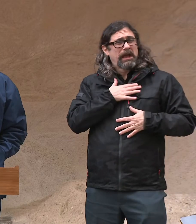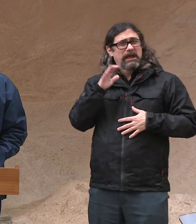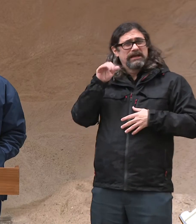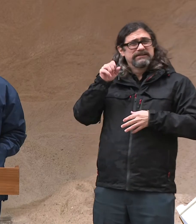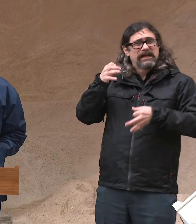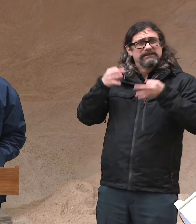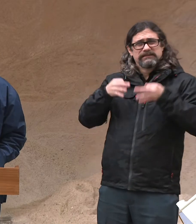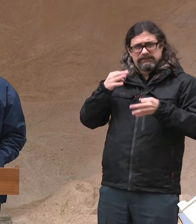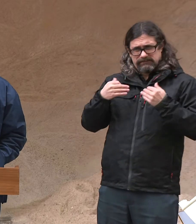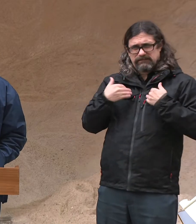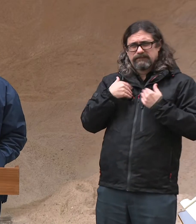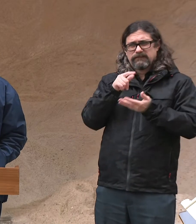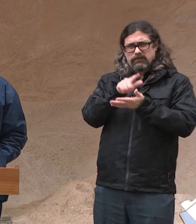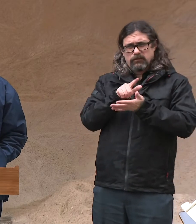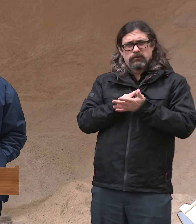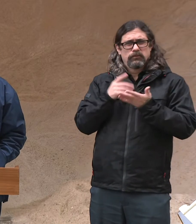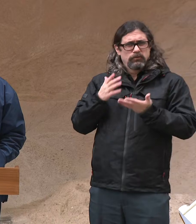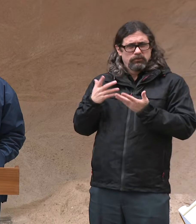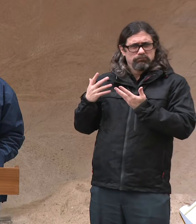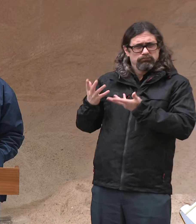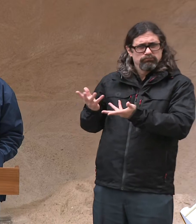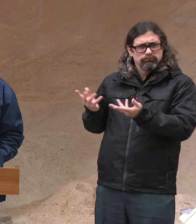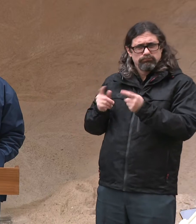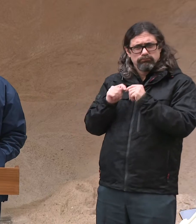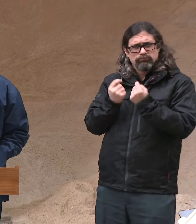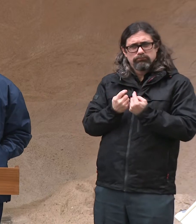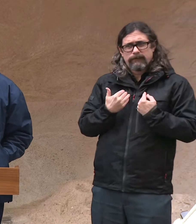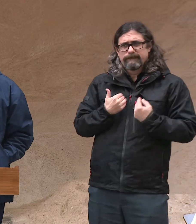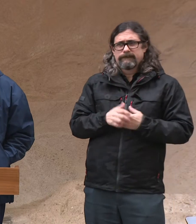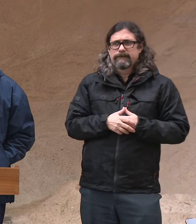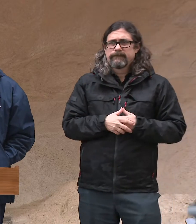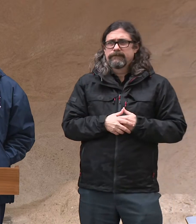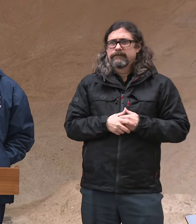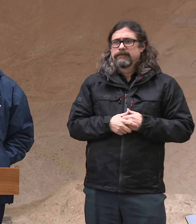they got a right to speculate. That's what it is to be in America, speculation.